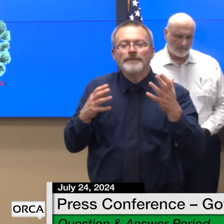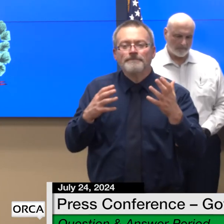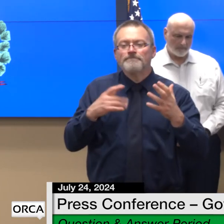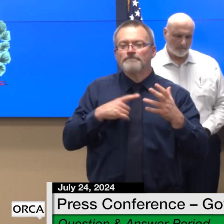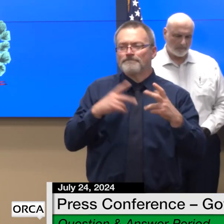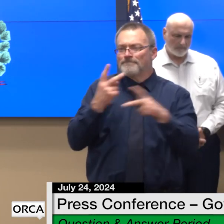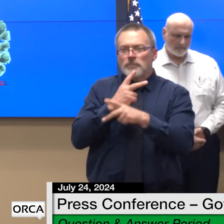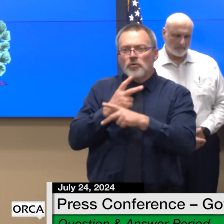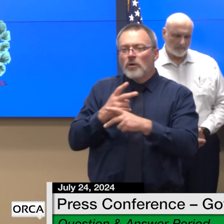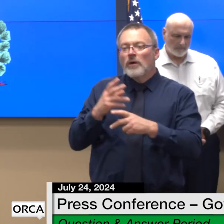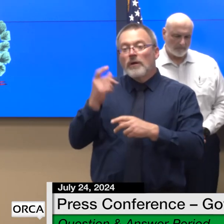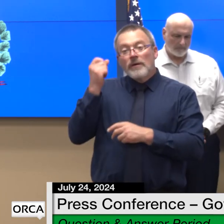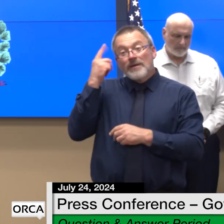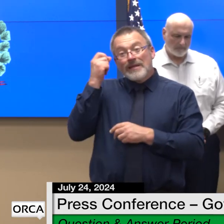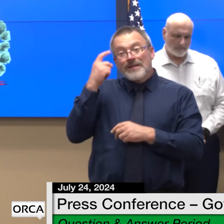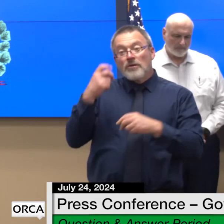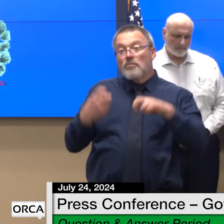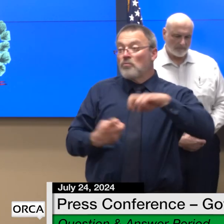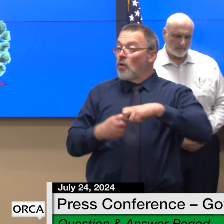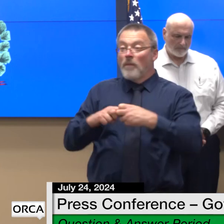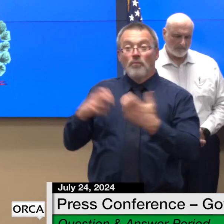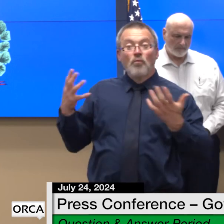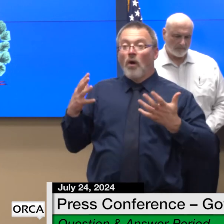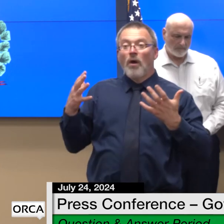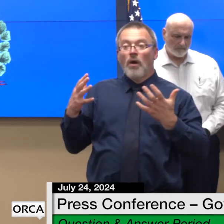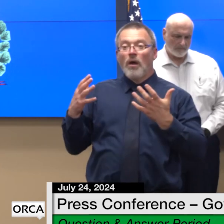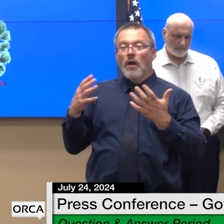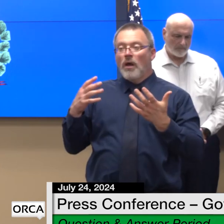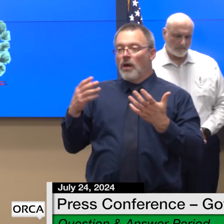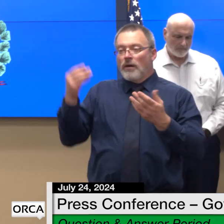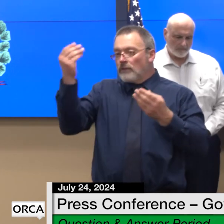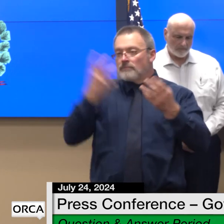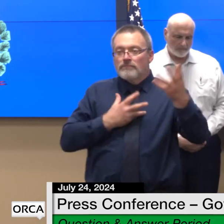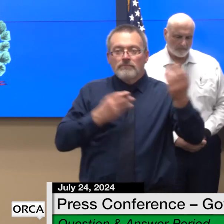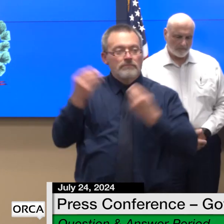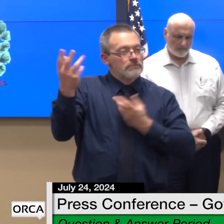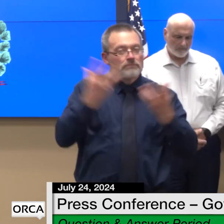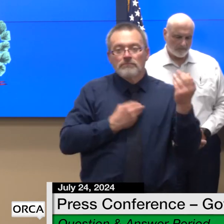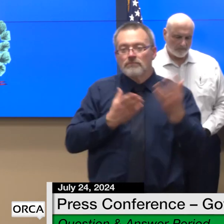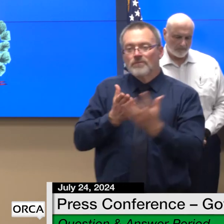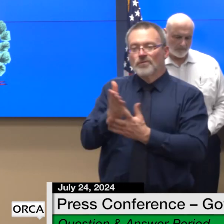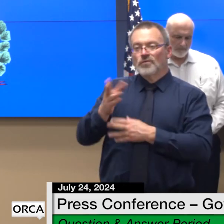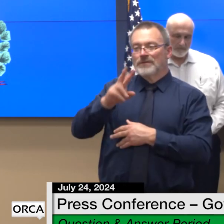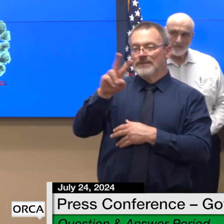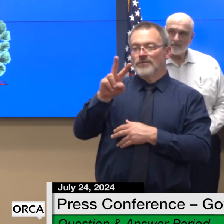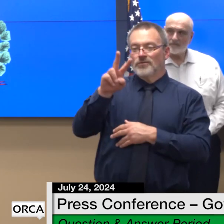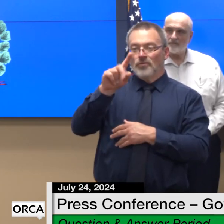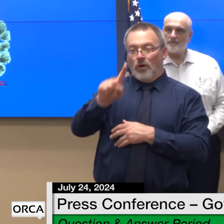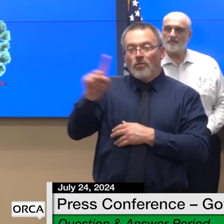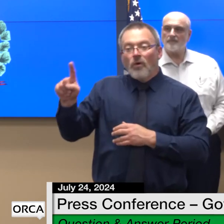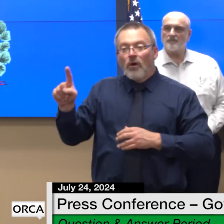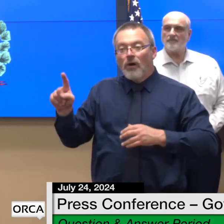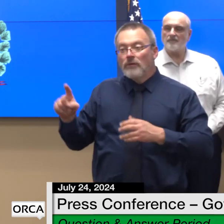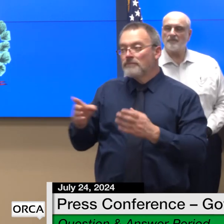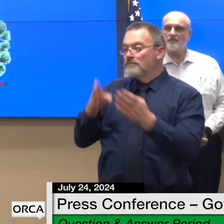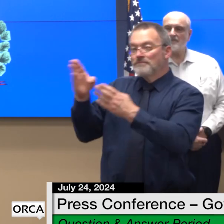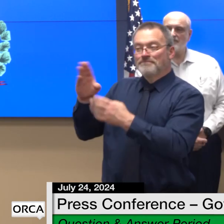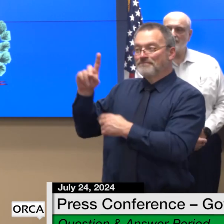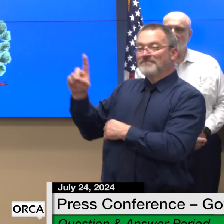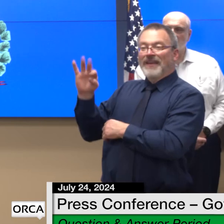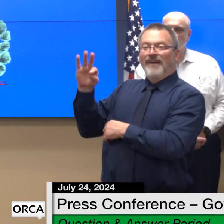the issue is that we're anecdotally collecting that information through 211, through DFS surveys, through American Red